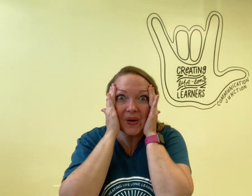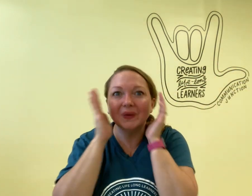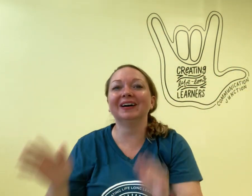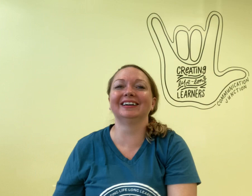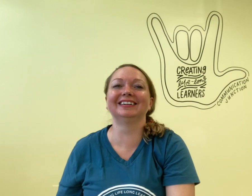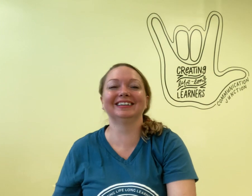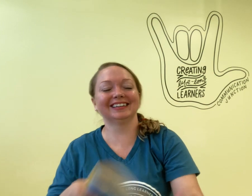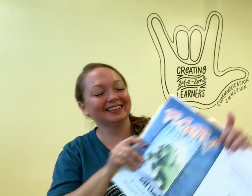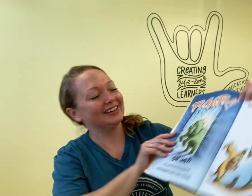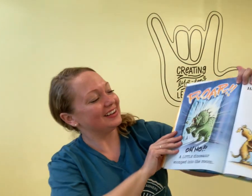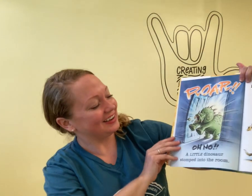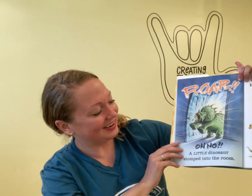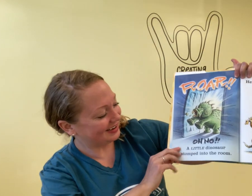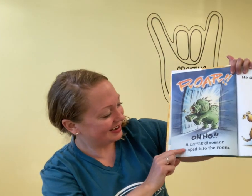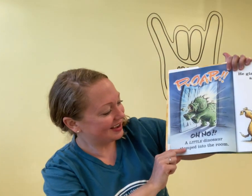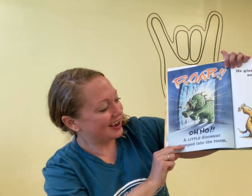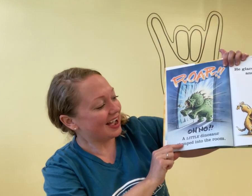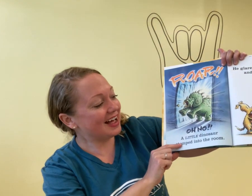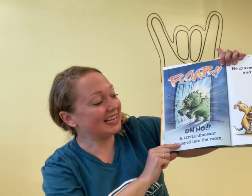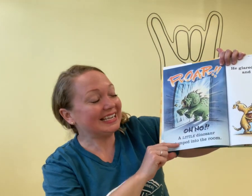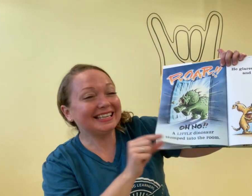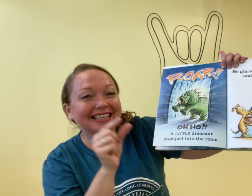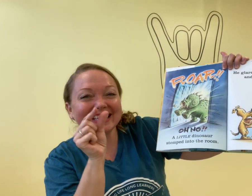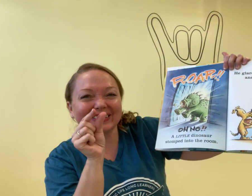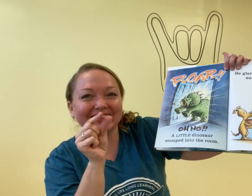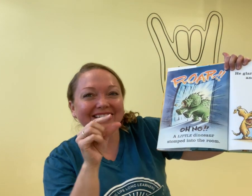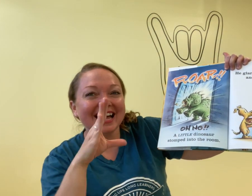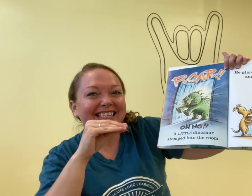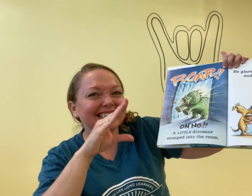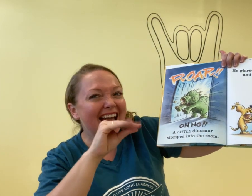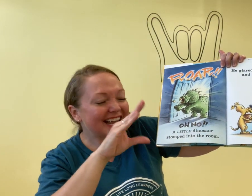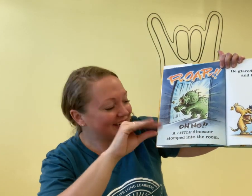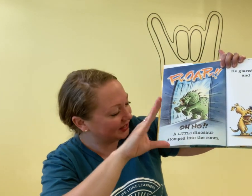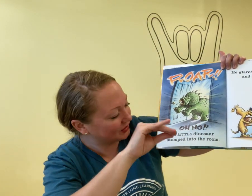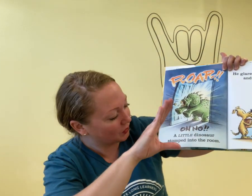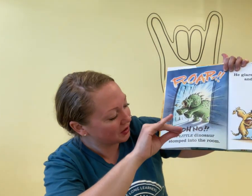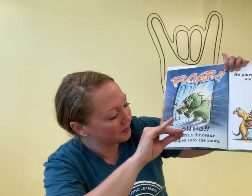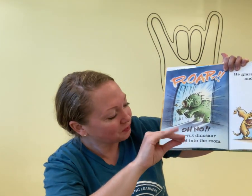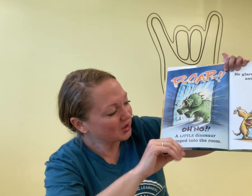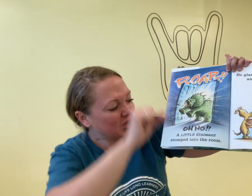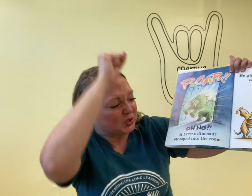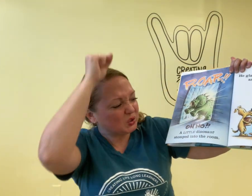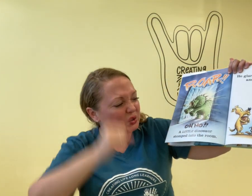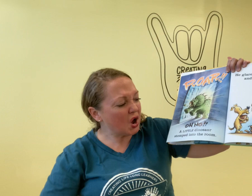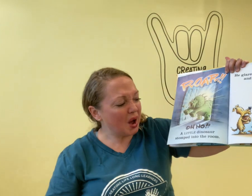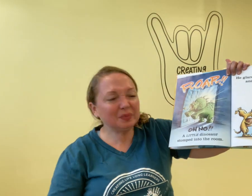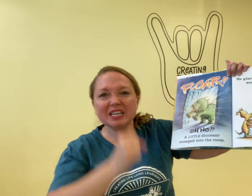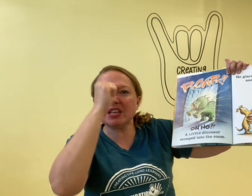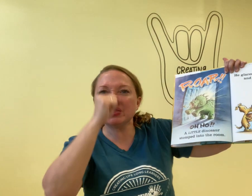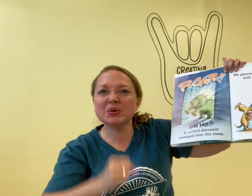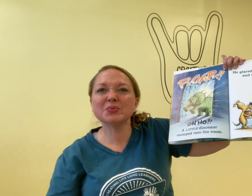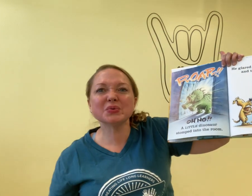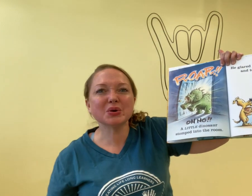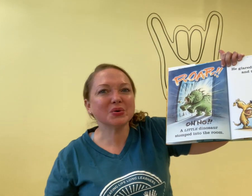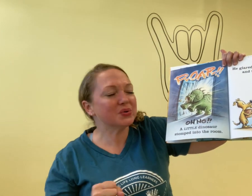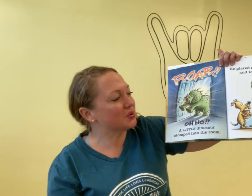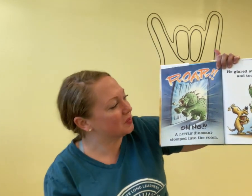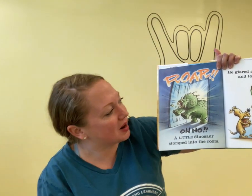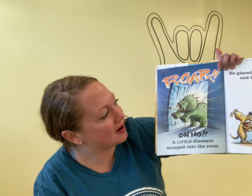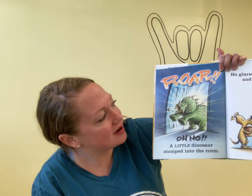Oh no! A little dinosaur stomped in the room. I